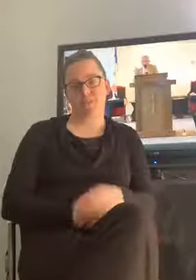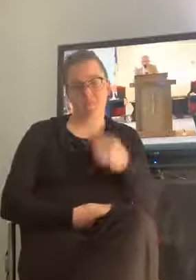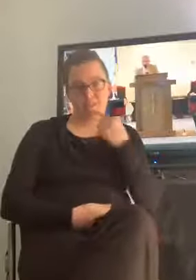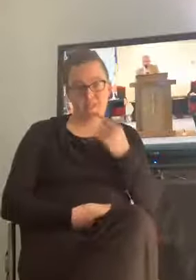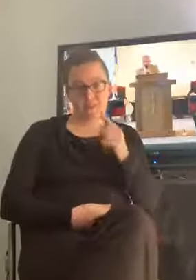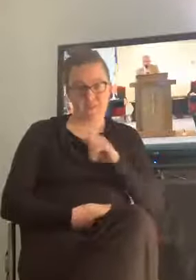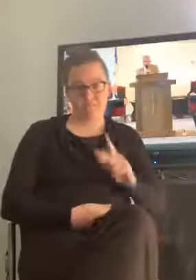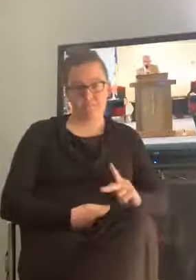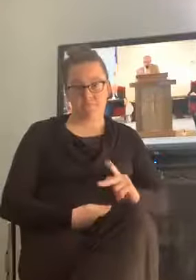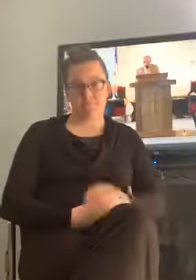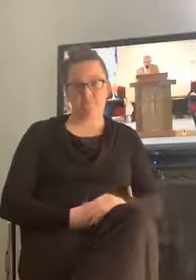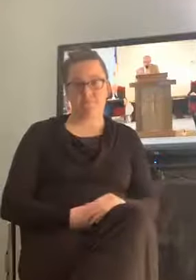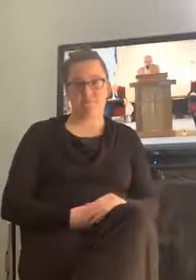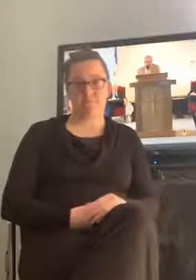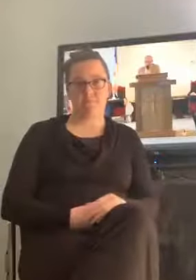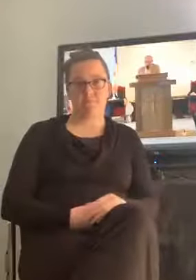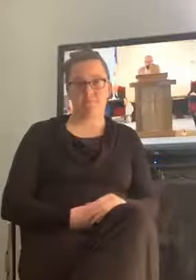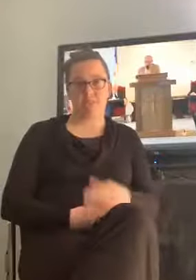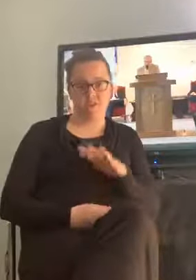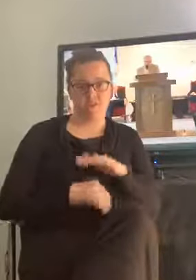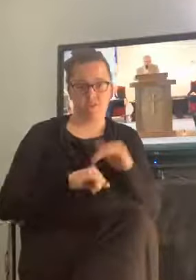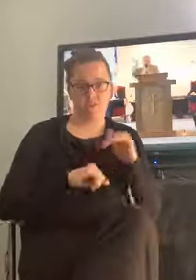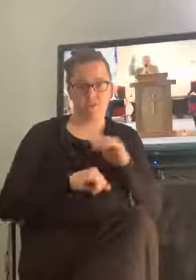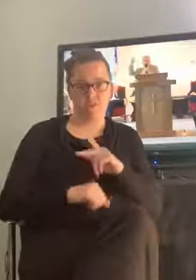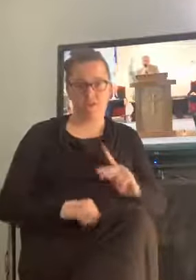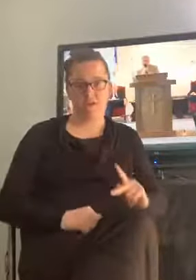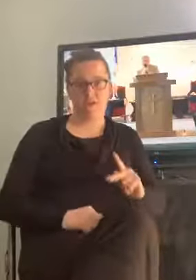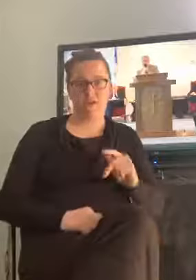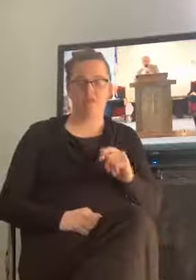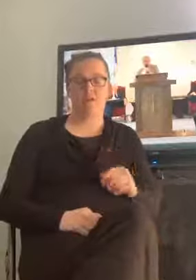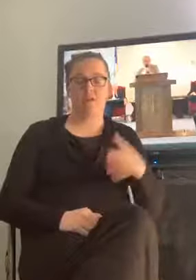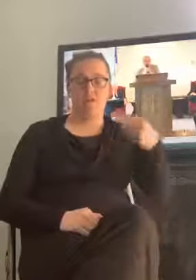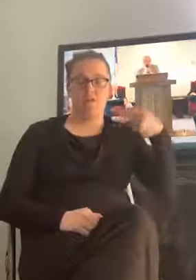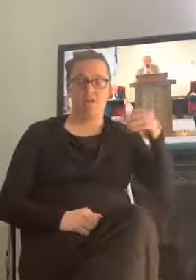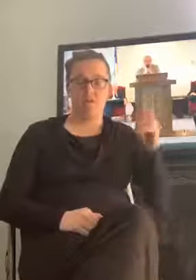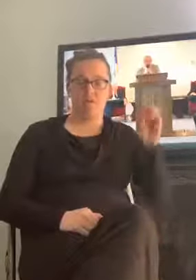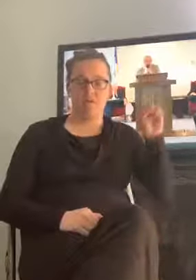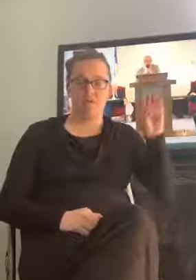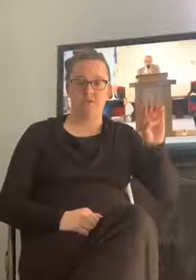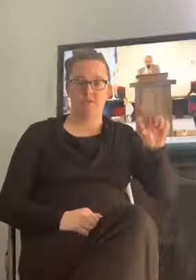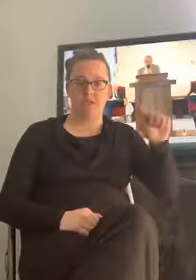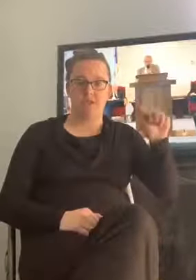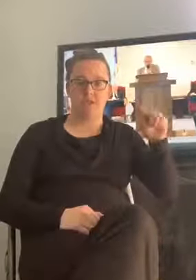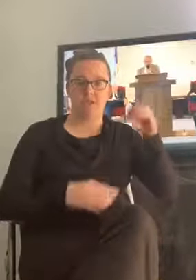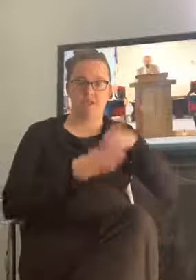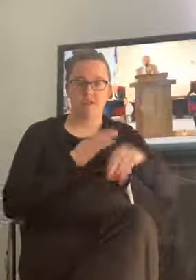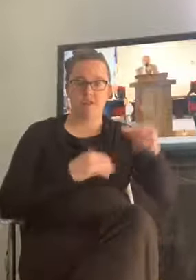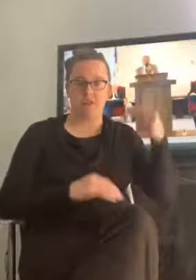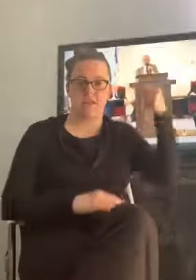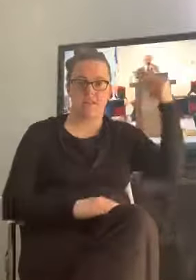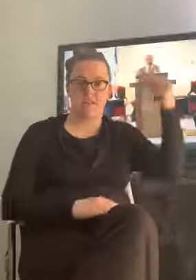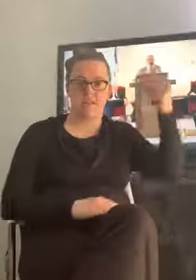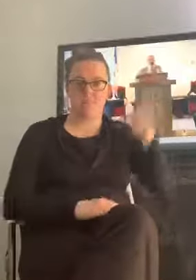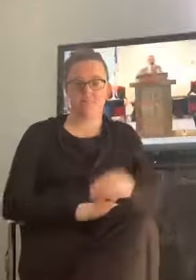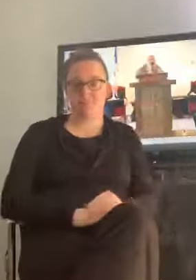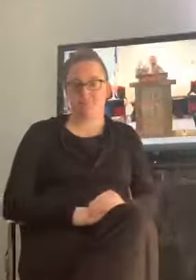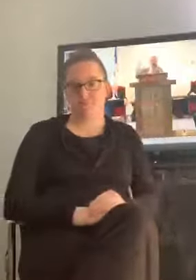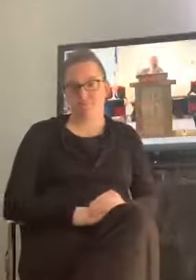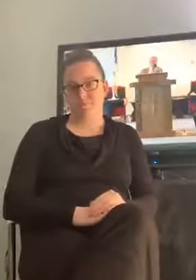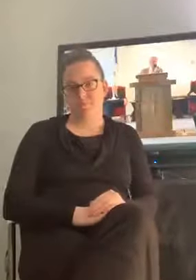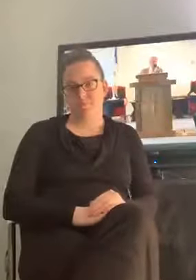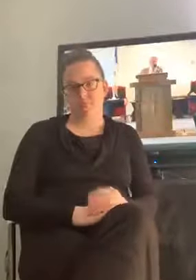is he that cometh in the name of the Lord. Hosanna in the highest. They